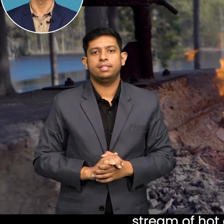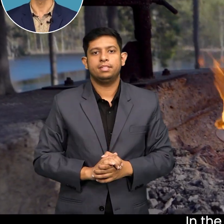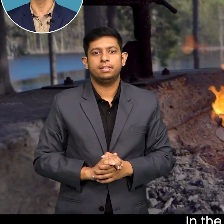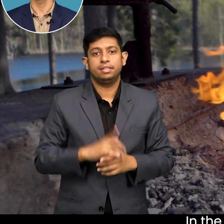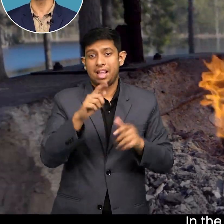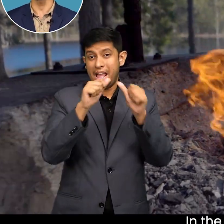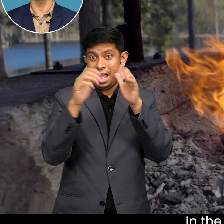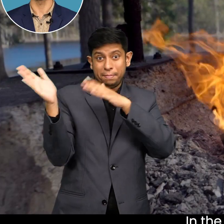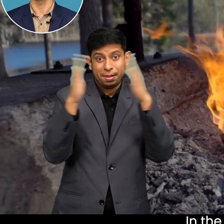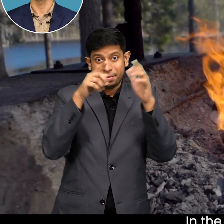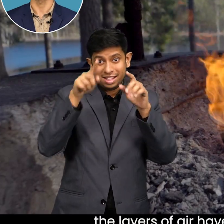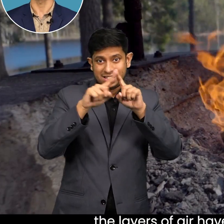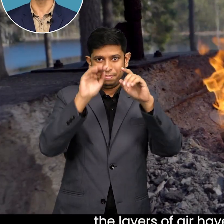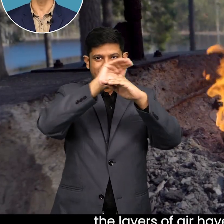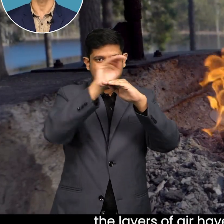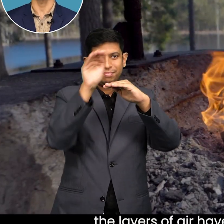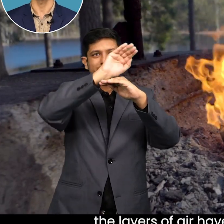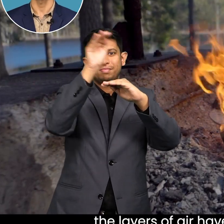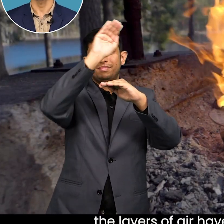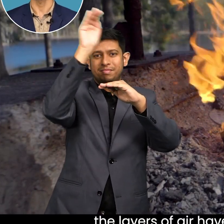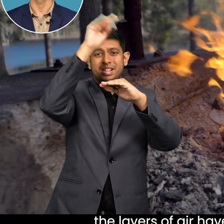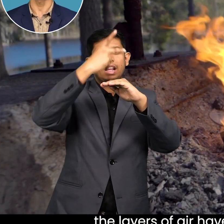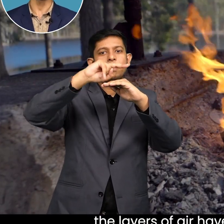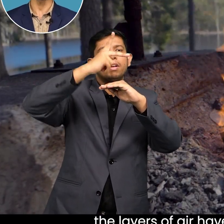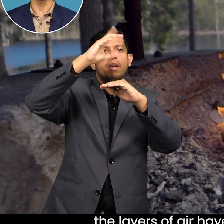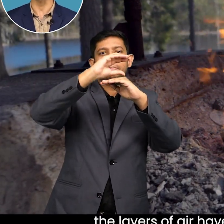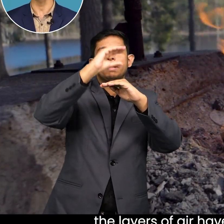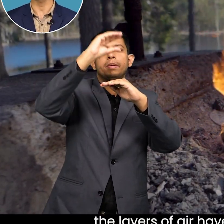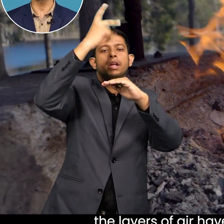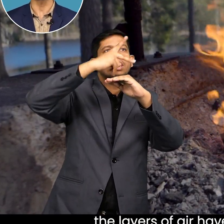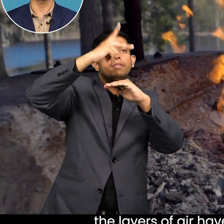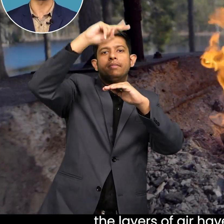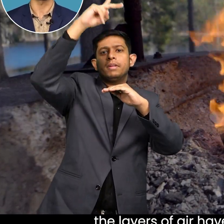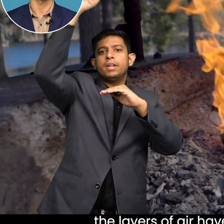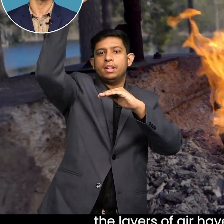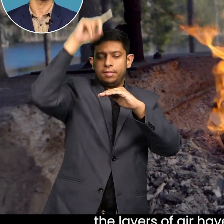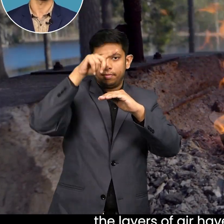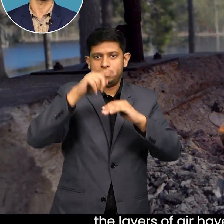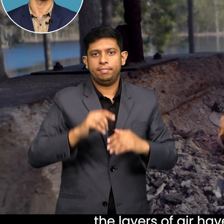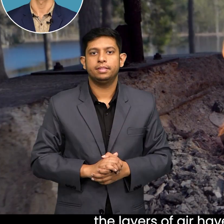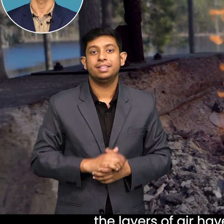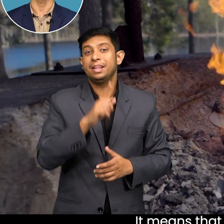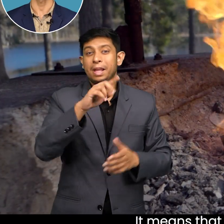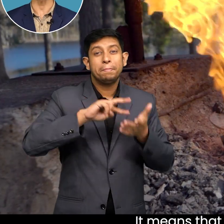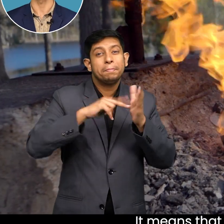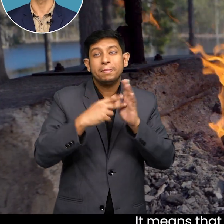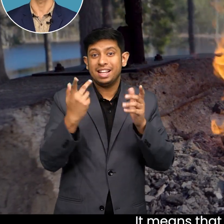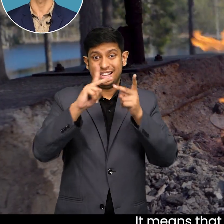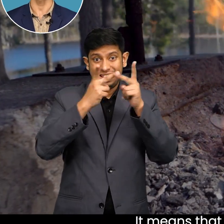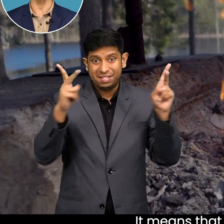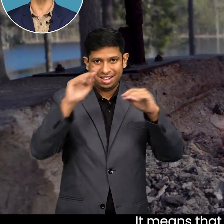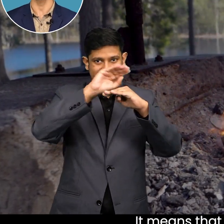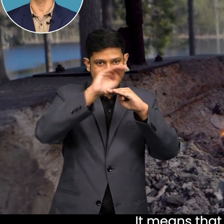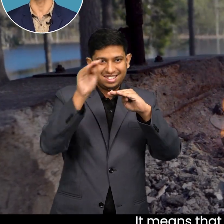In the atmosphere, the layers of air have different optical densities. It means